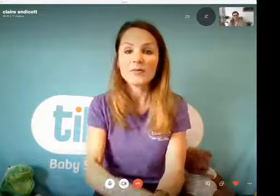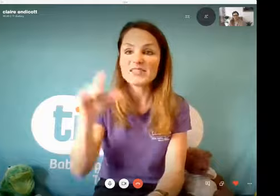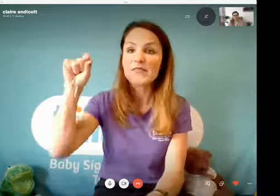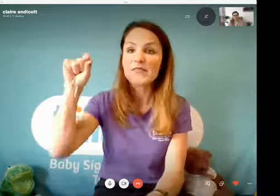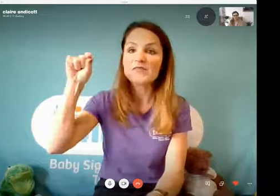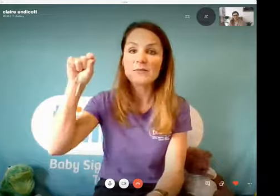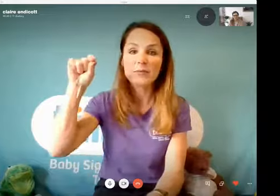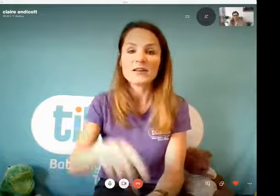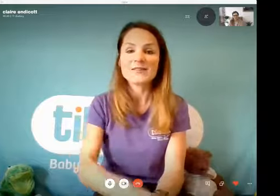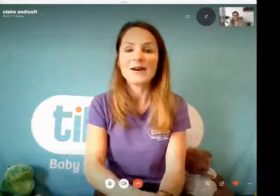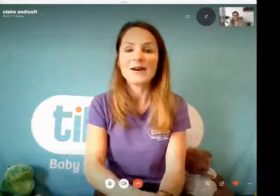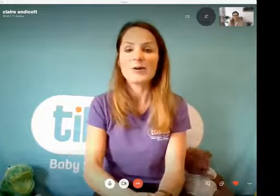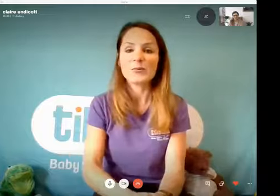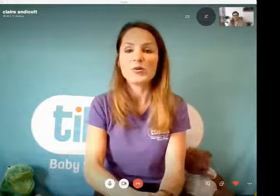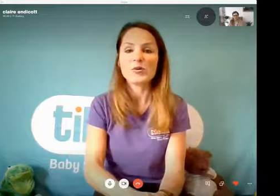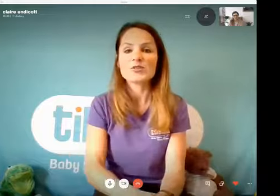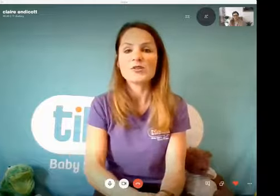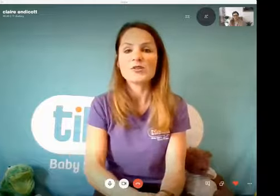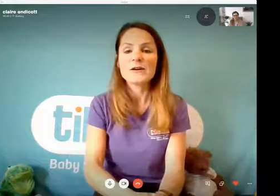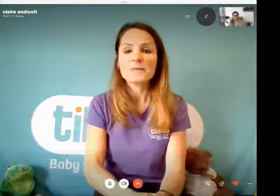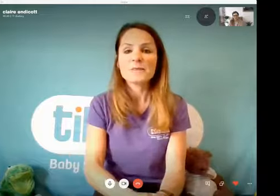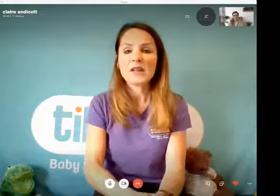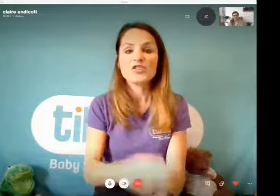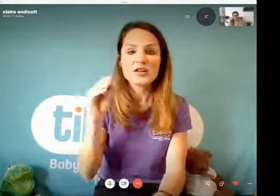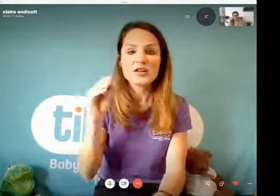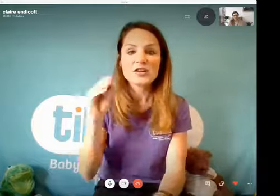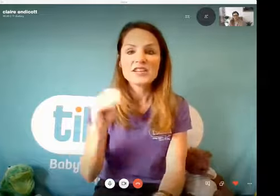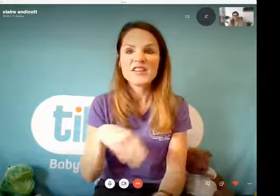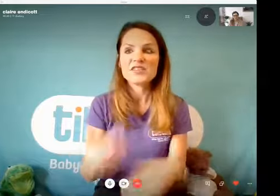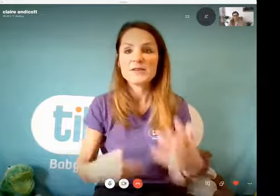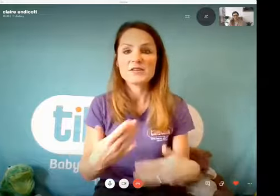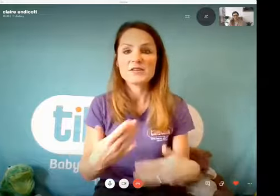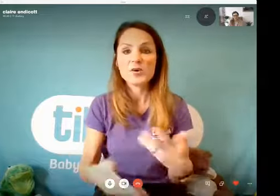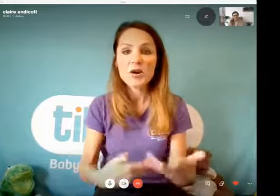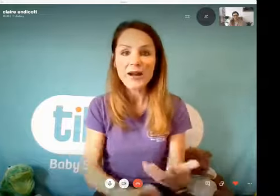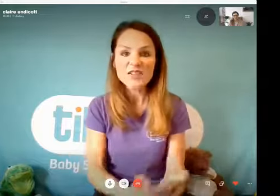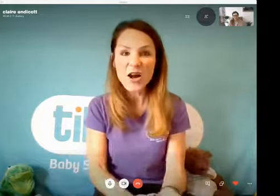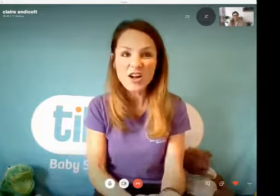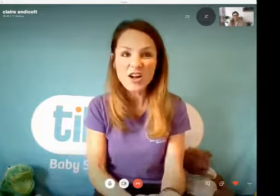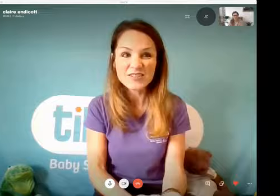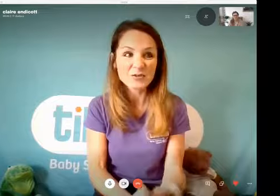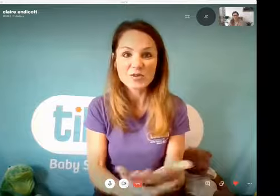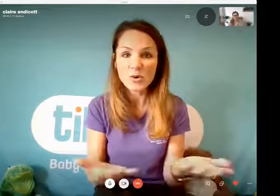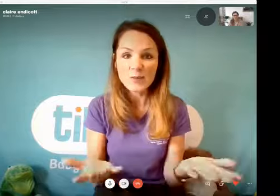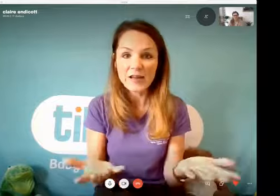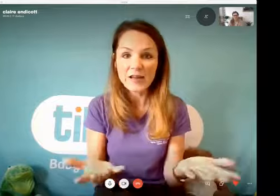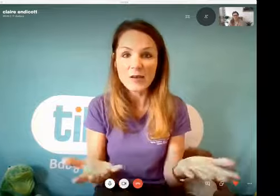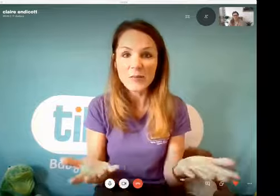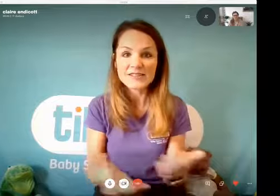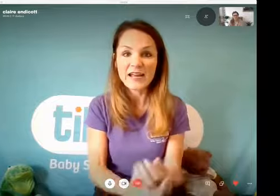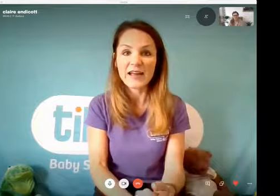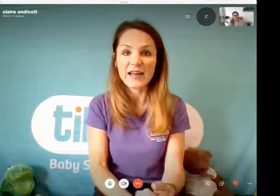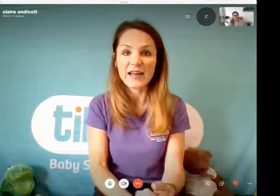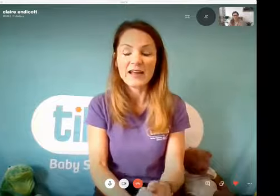seen birds out on walks or ducks. It gives you something to talk about. It's quite hard to know what to talk to a baby about, isn't it? sometimes